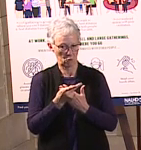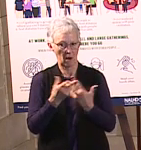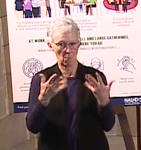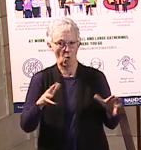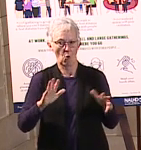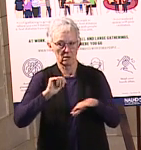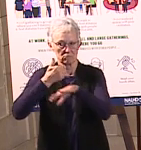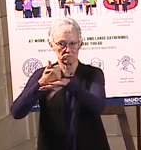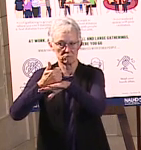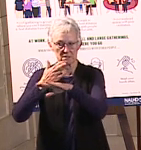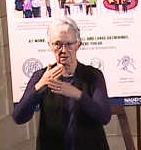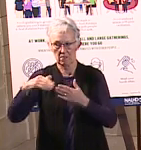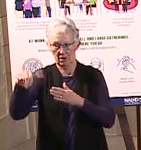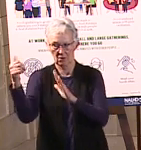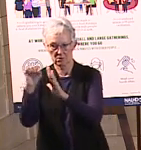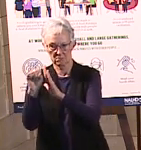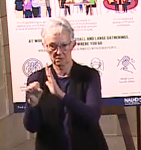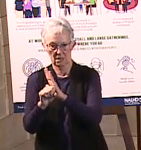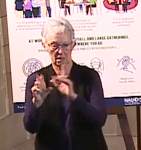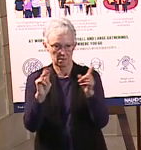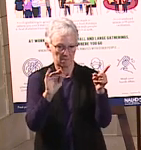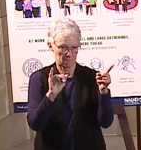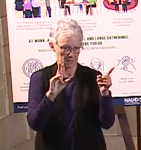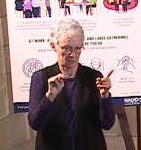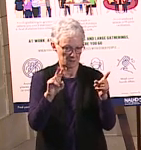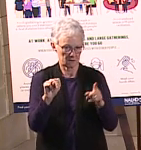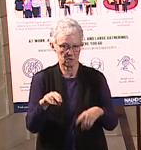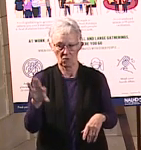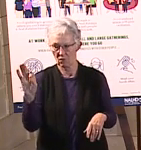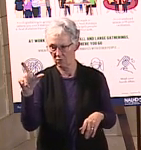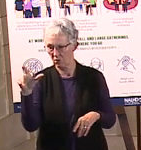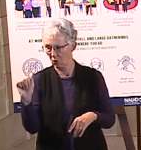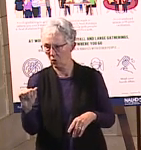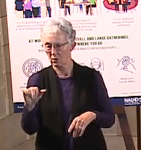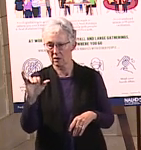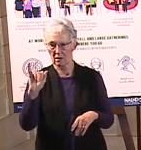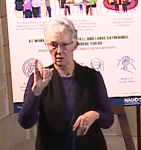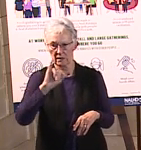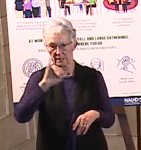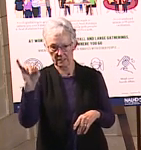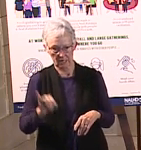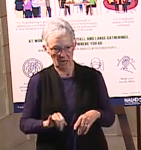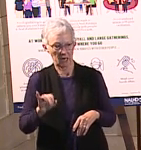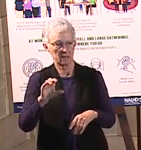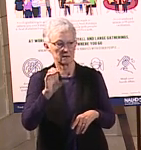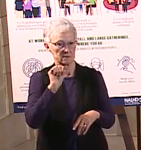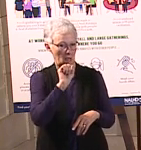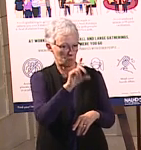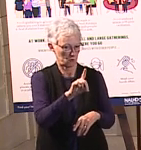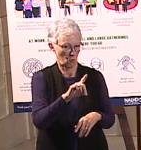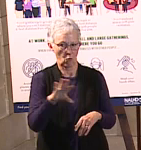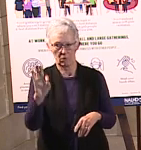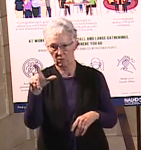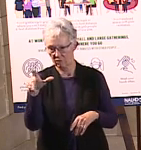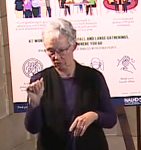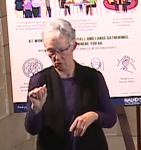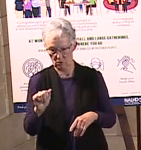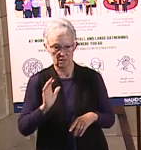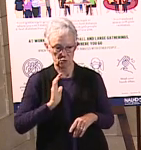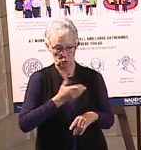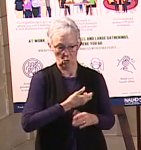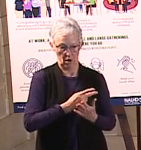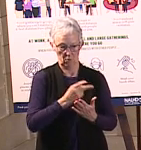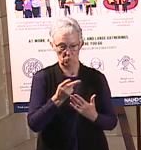states, including Minnesota, Florida, Indiana, and South Dakota. The Nebraska program is modeled after the